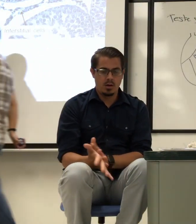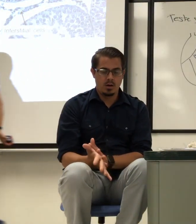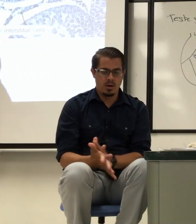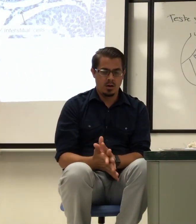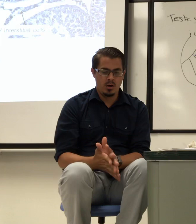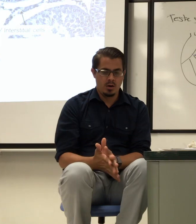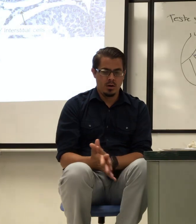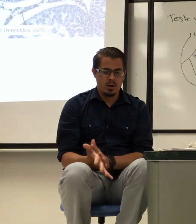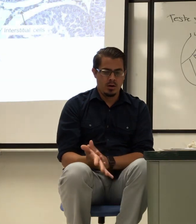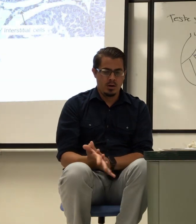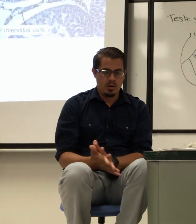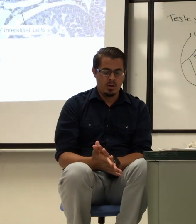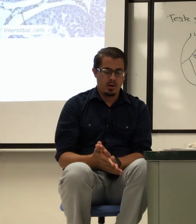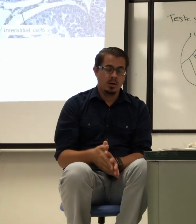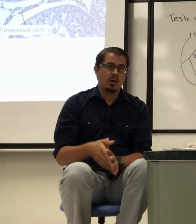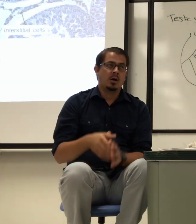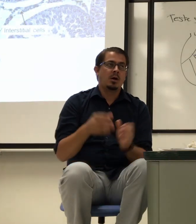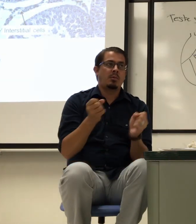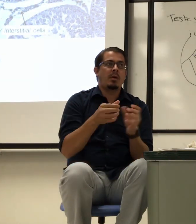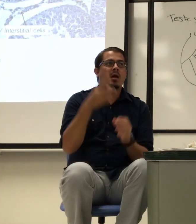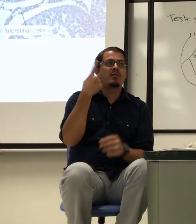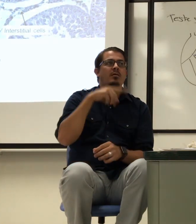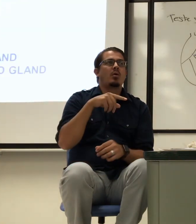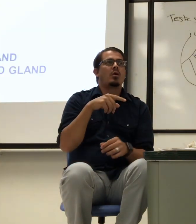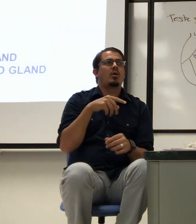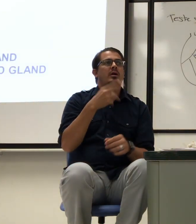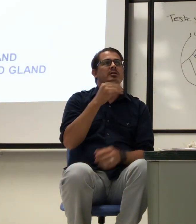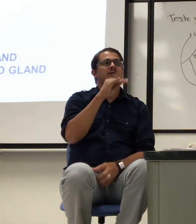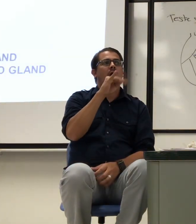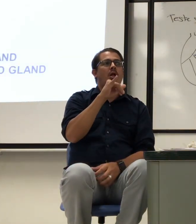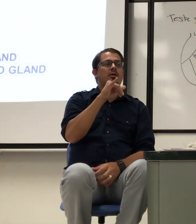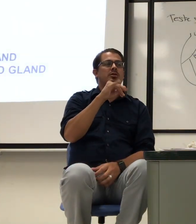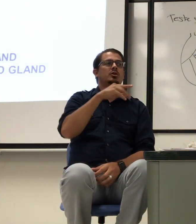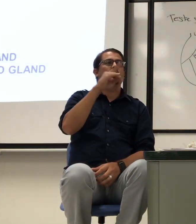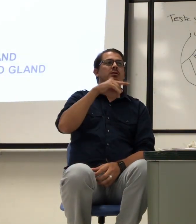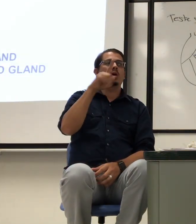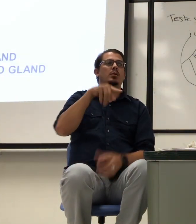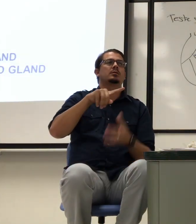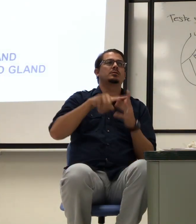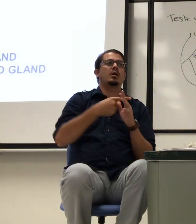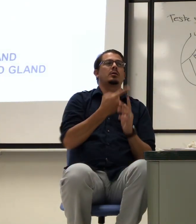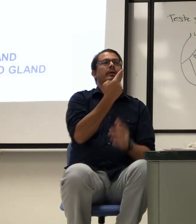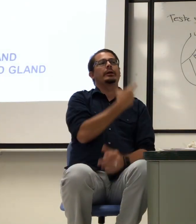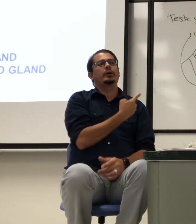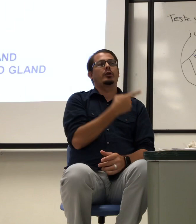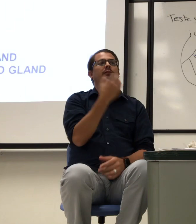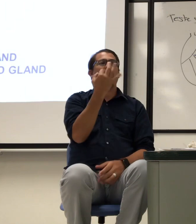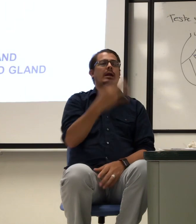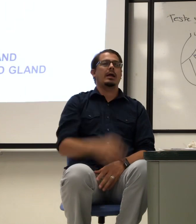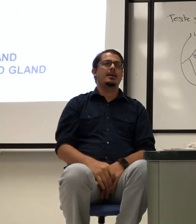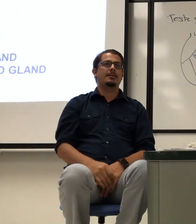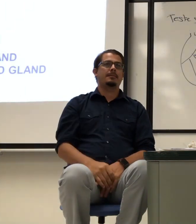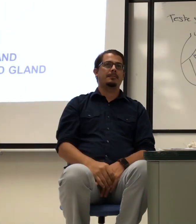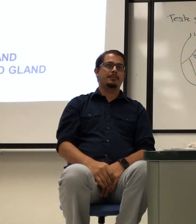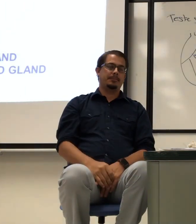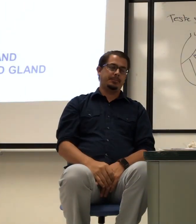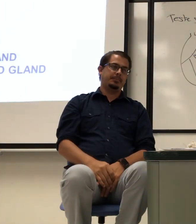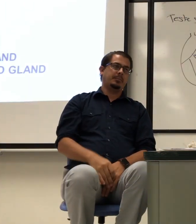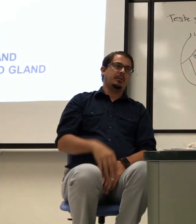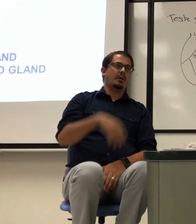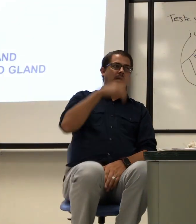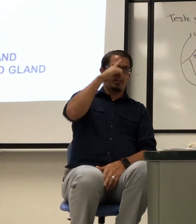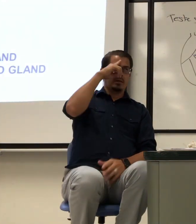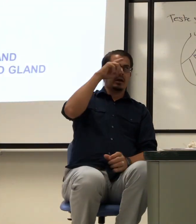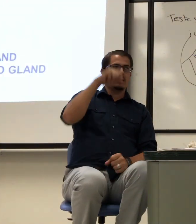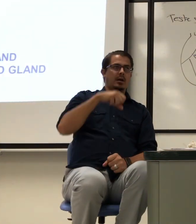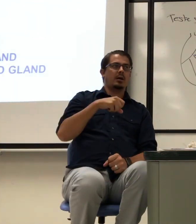So to get you ready for the histology quiz, I'll pick it up on here on Friday. I'll teach thyroid and parathyroid. And I think I